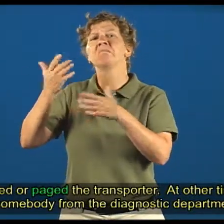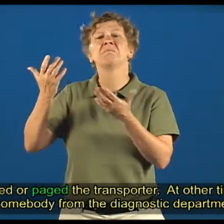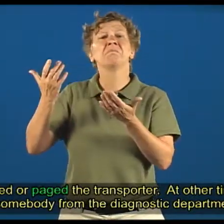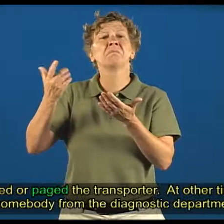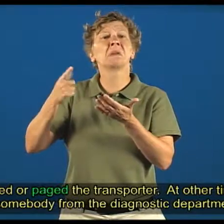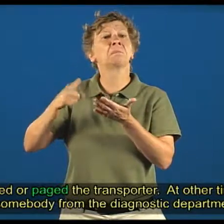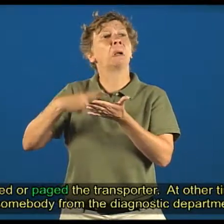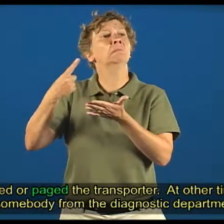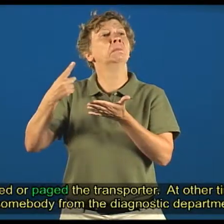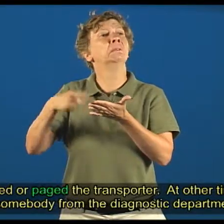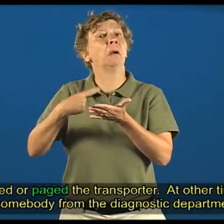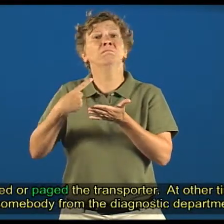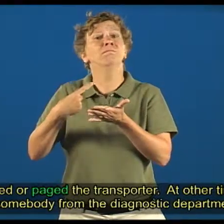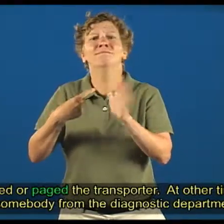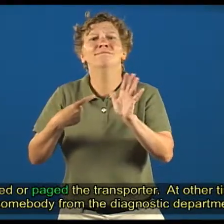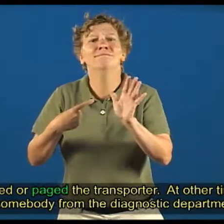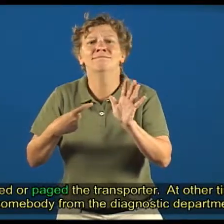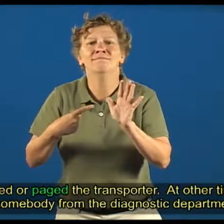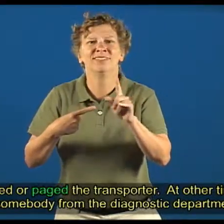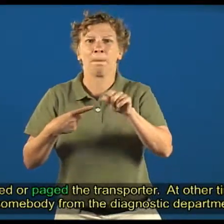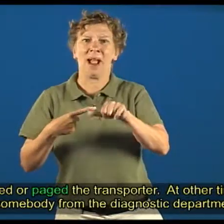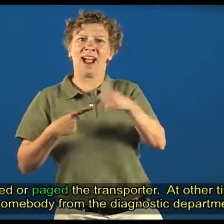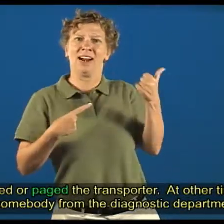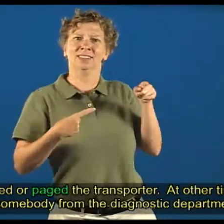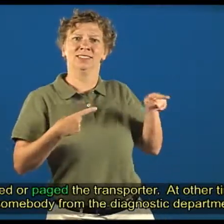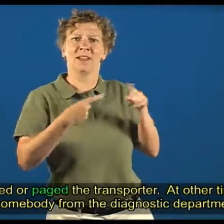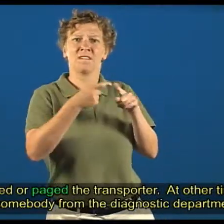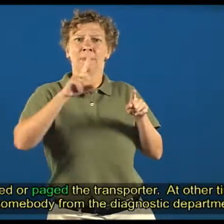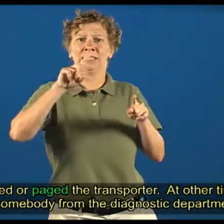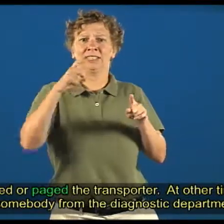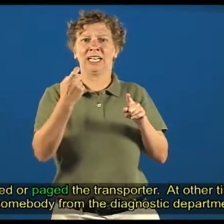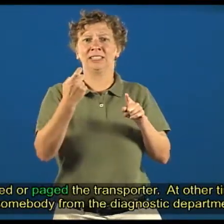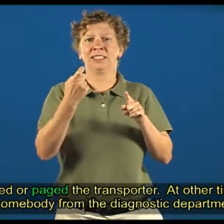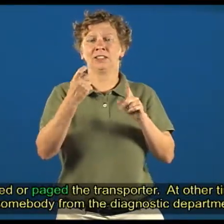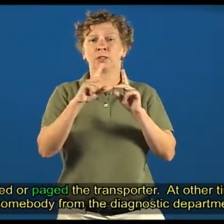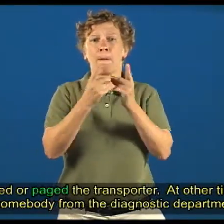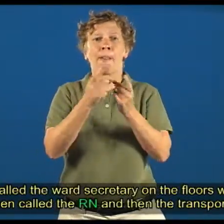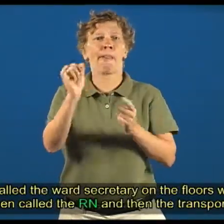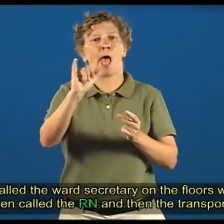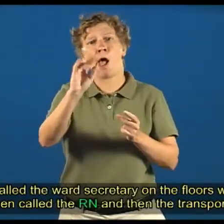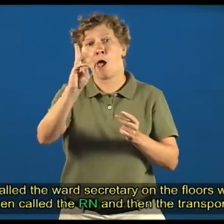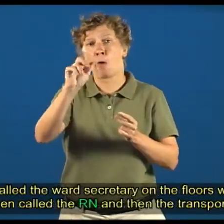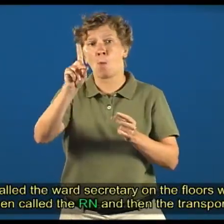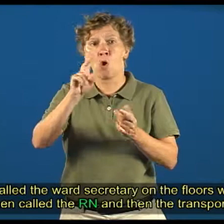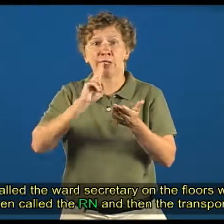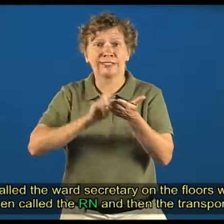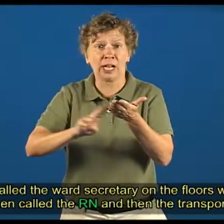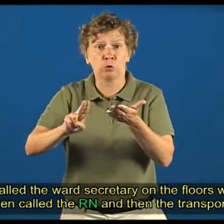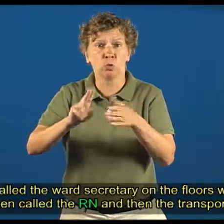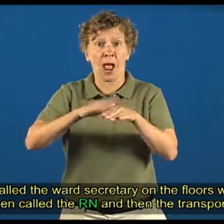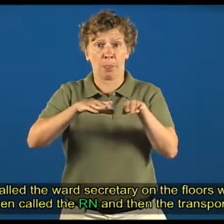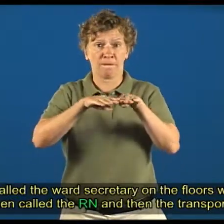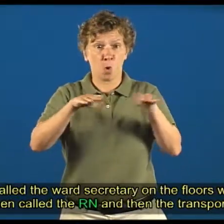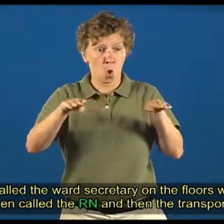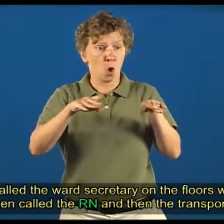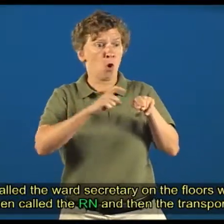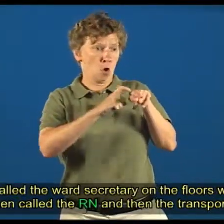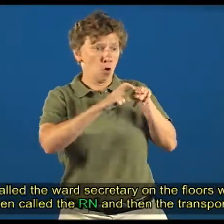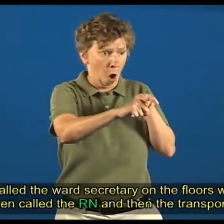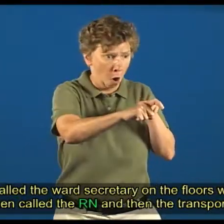At other times, somebody from the diagnostic department called the ward secretary on the floors,